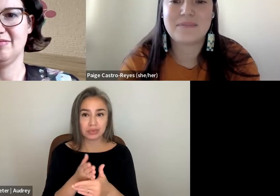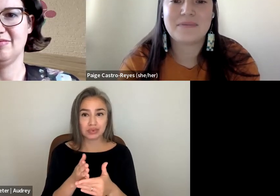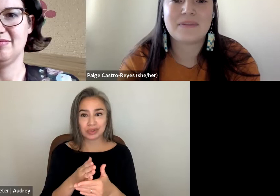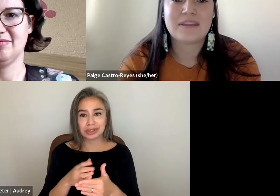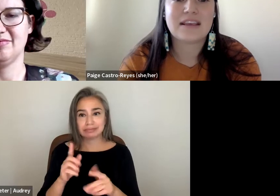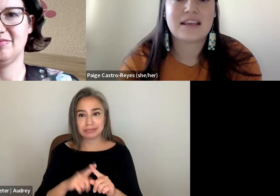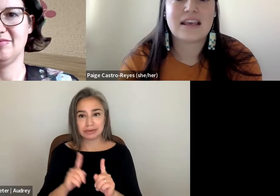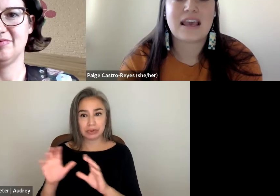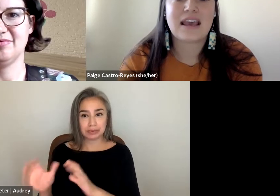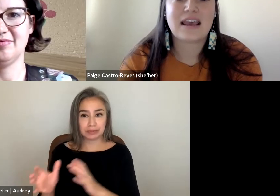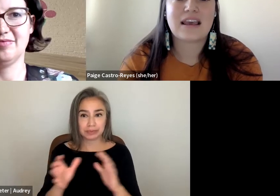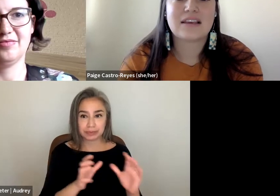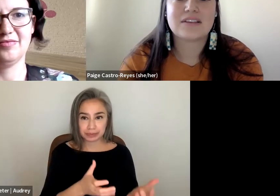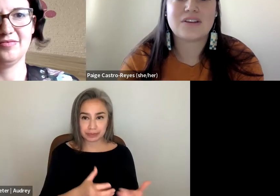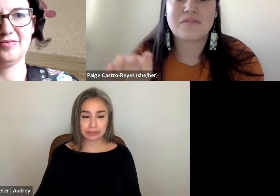entities.